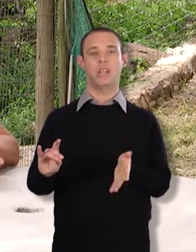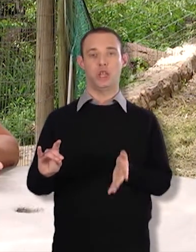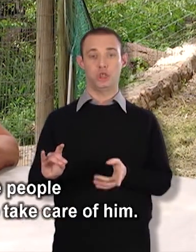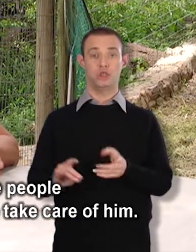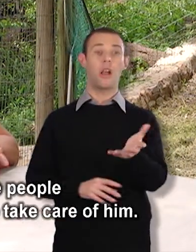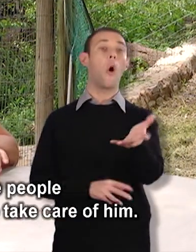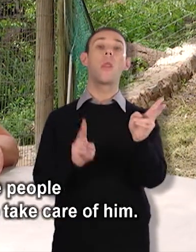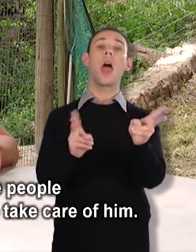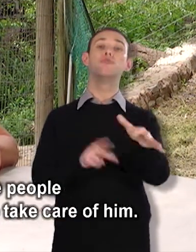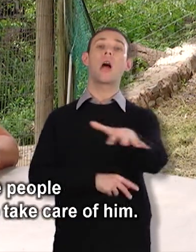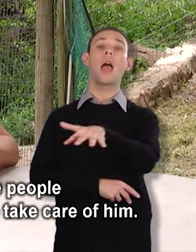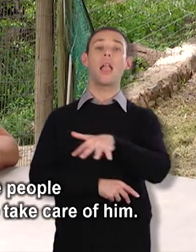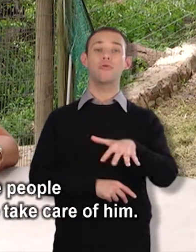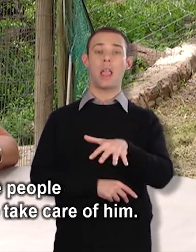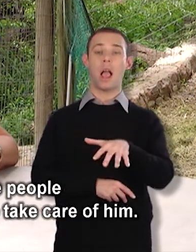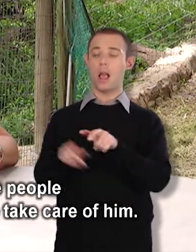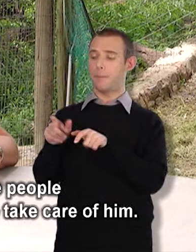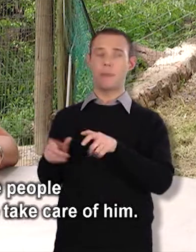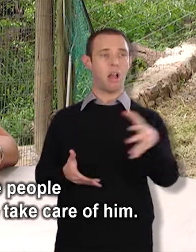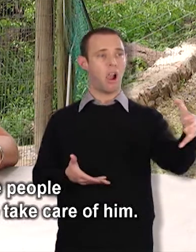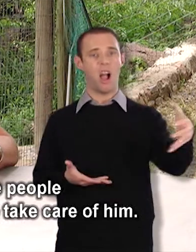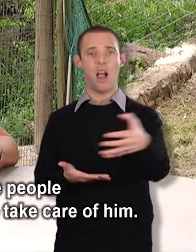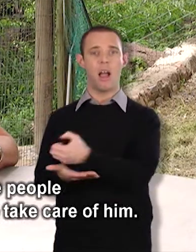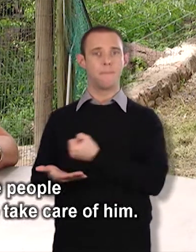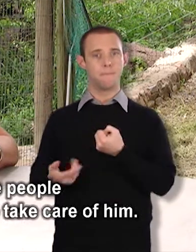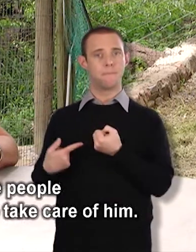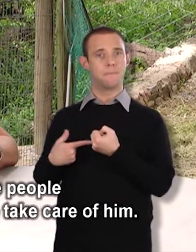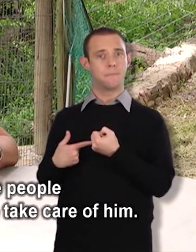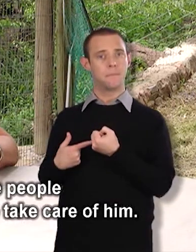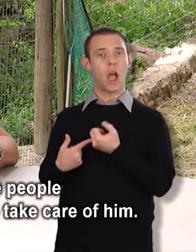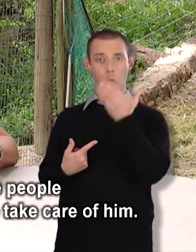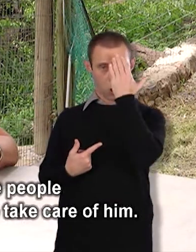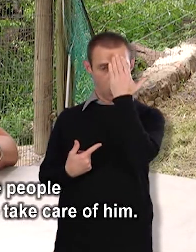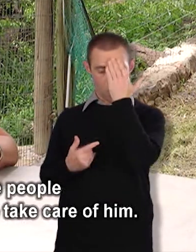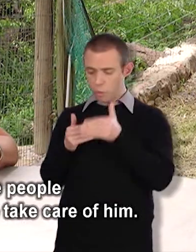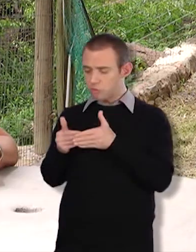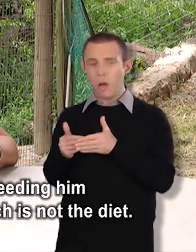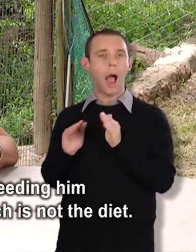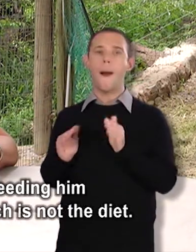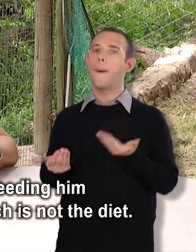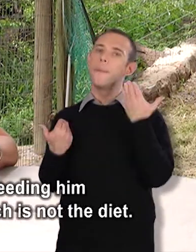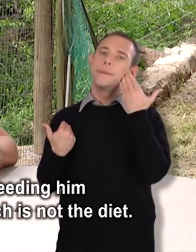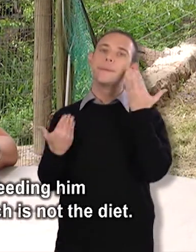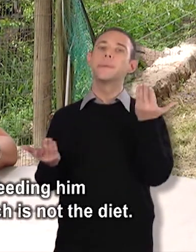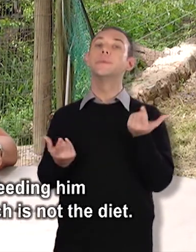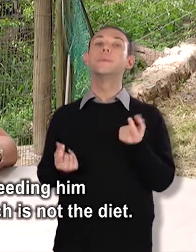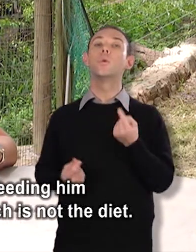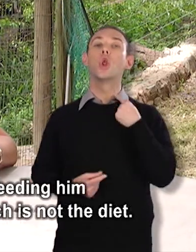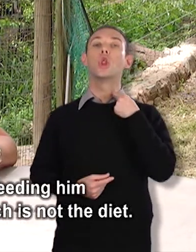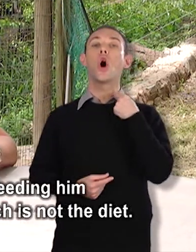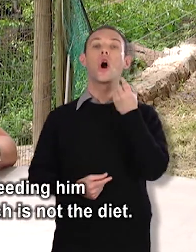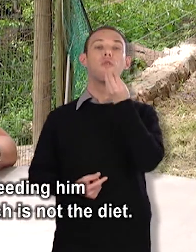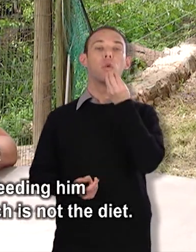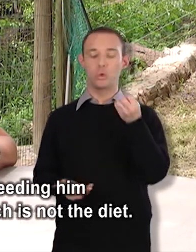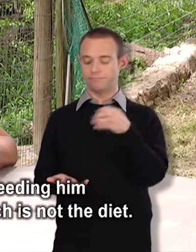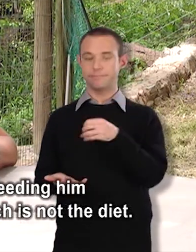wild and these people really did not know how to take care of him. They were feeding him dried